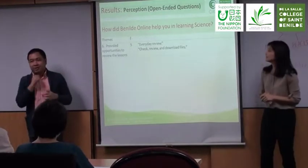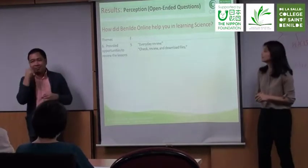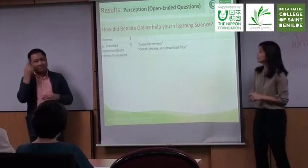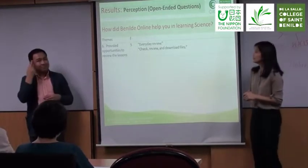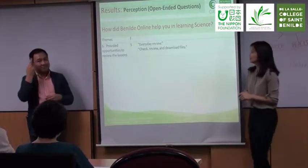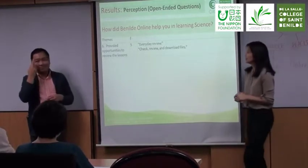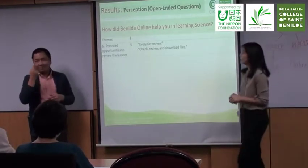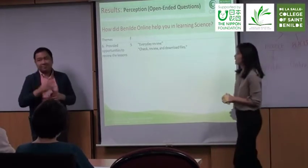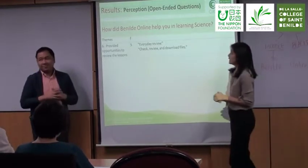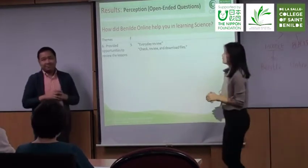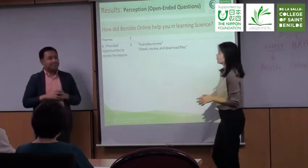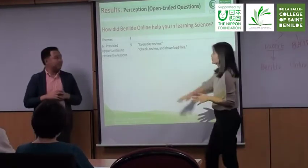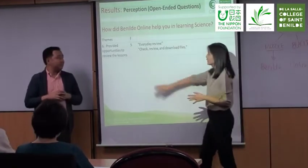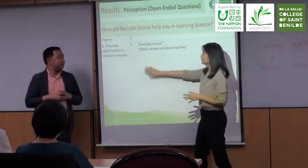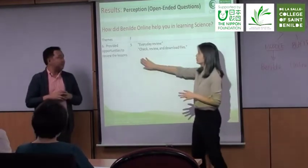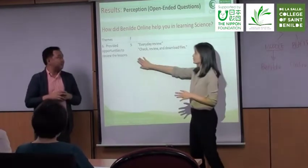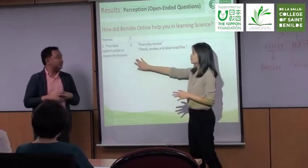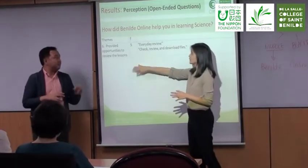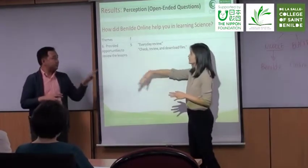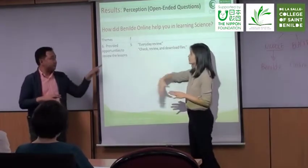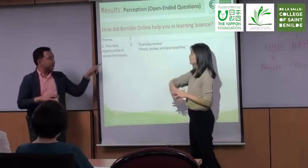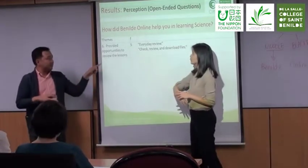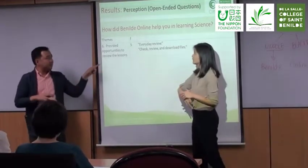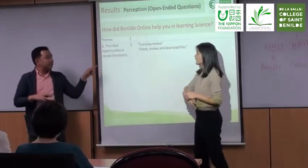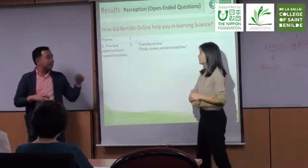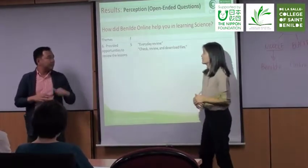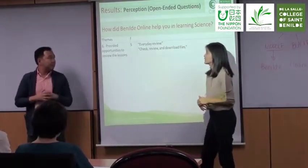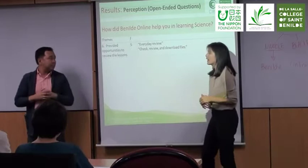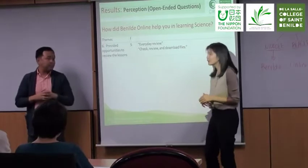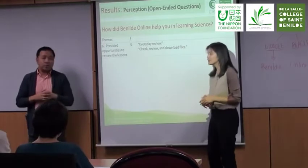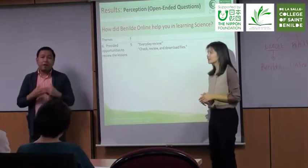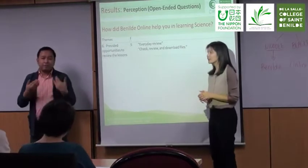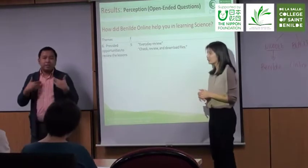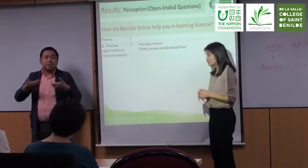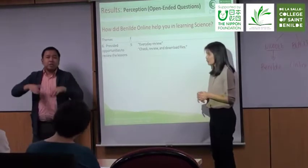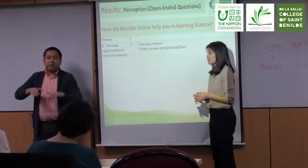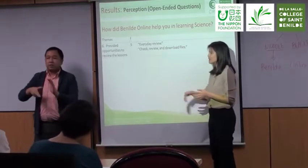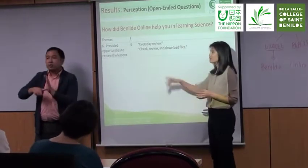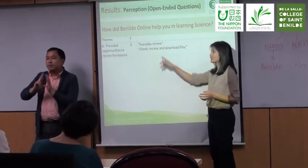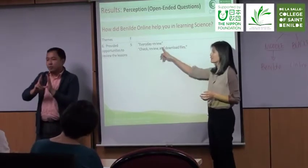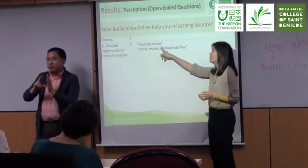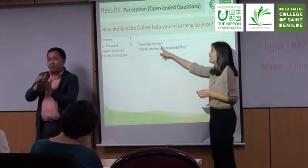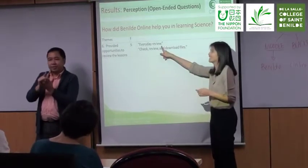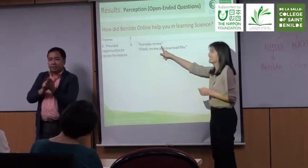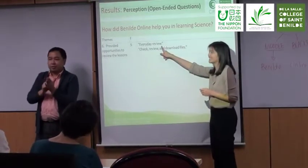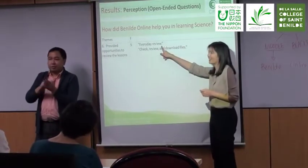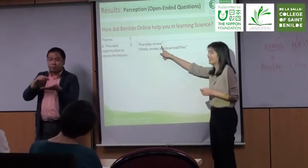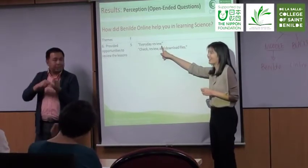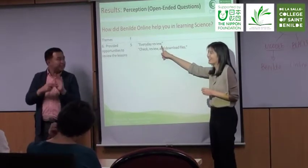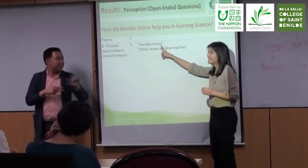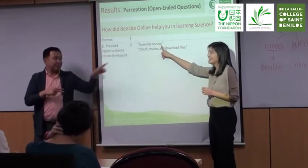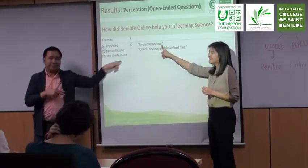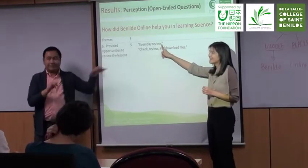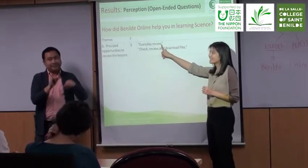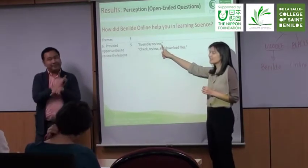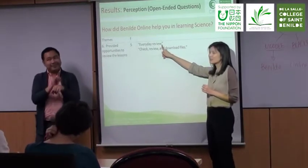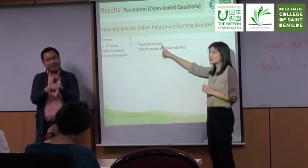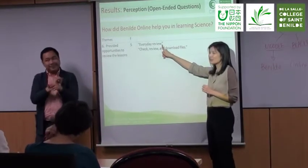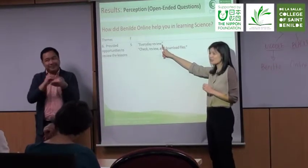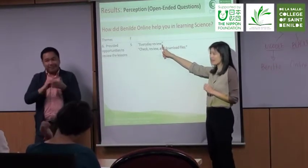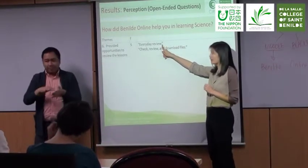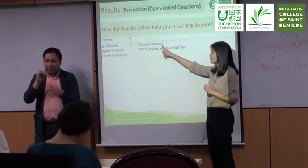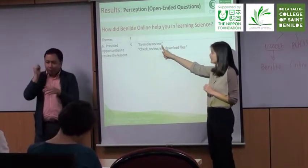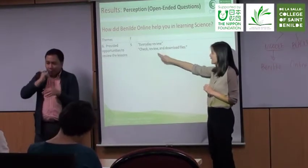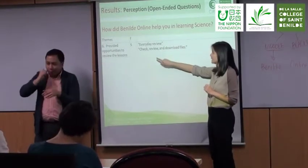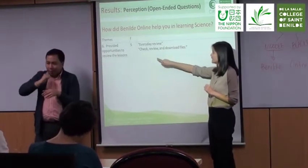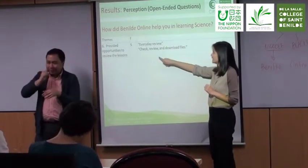Next. It provided opportunities to repeat the lessons. Everyday review. Masipag ka ba?